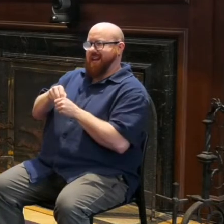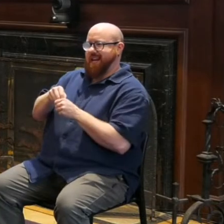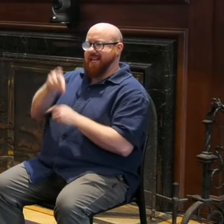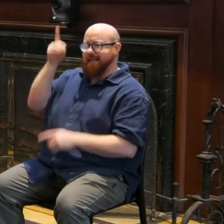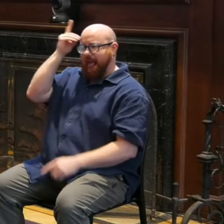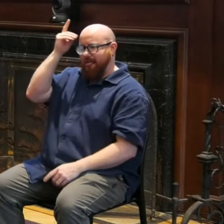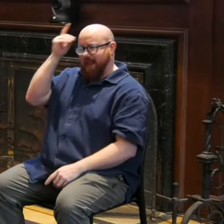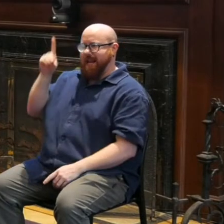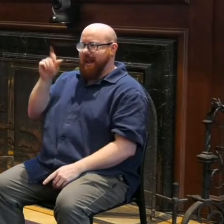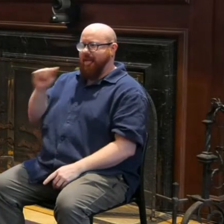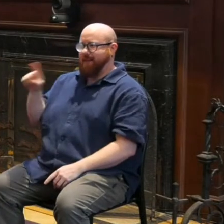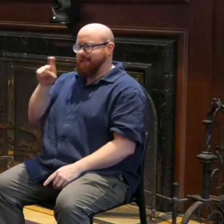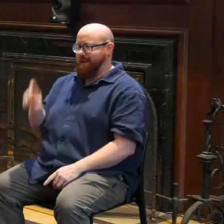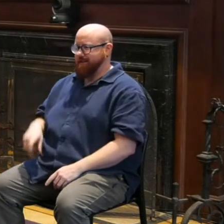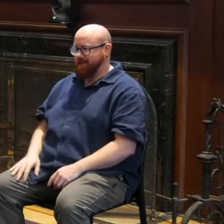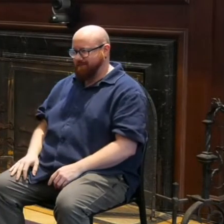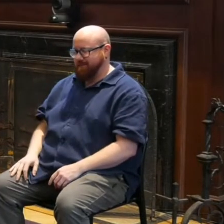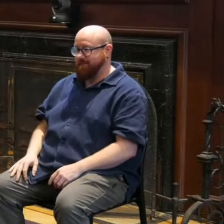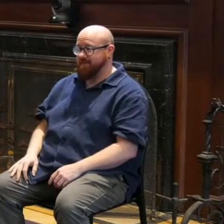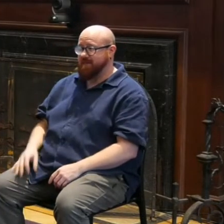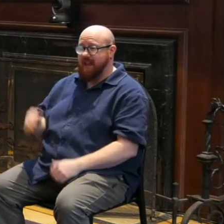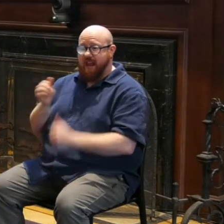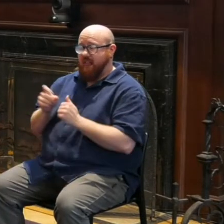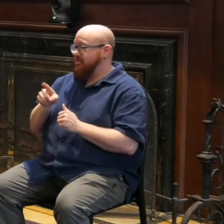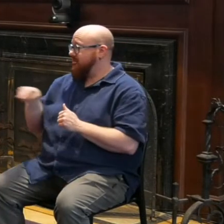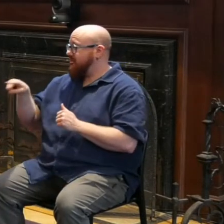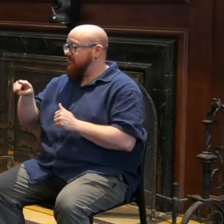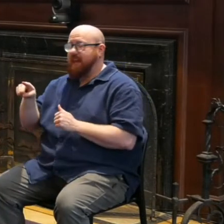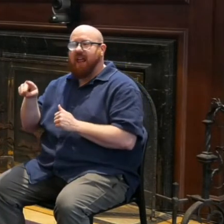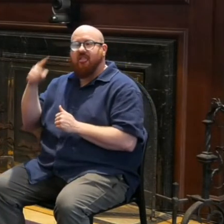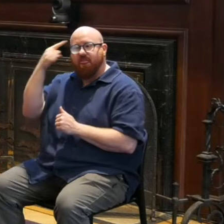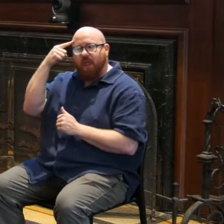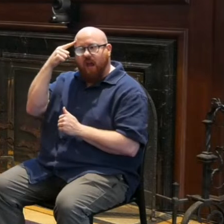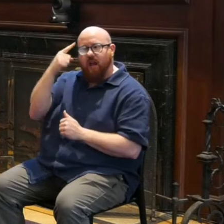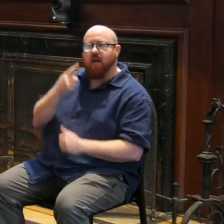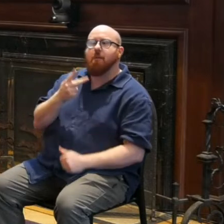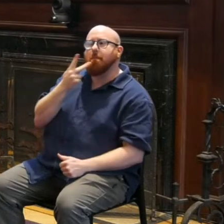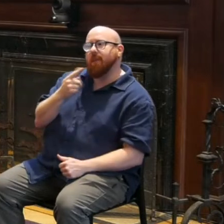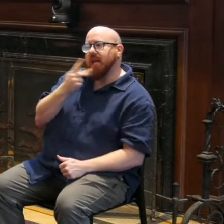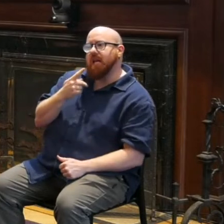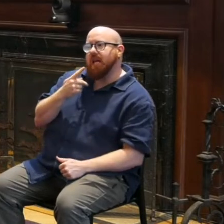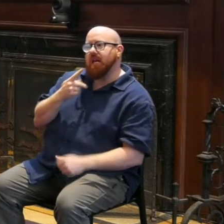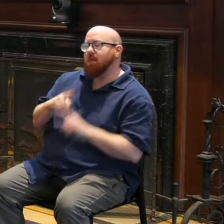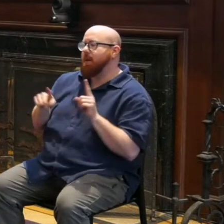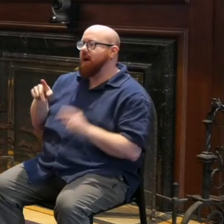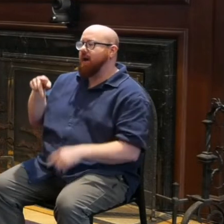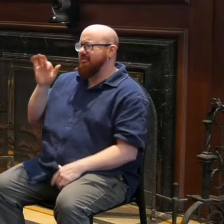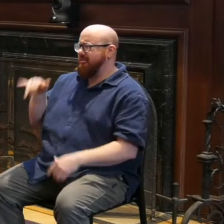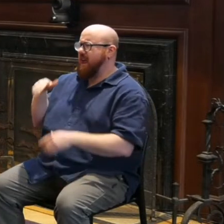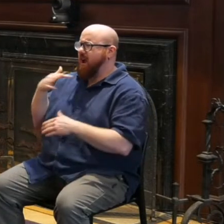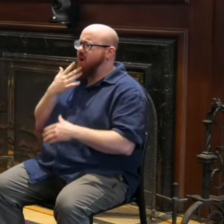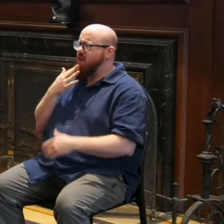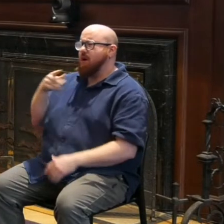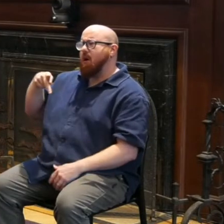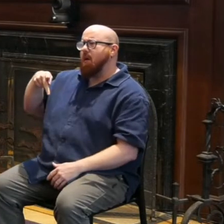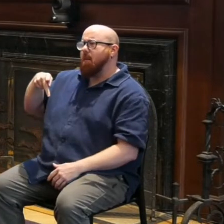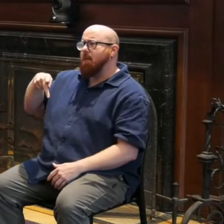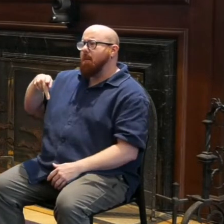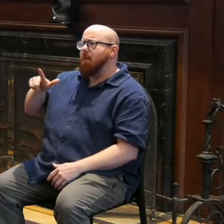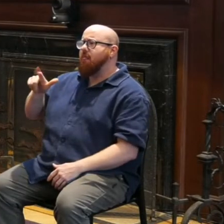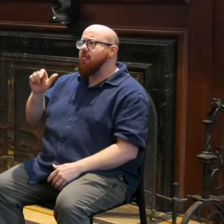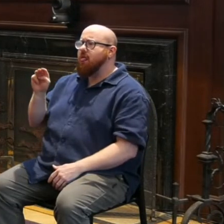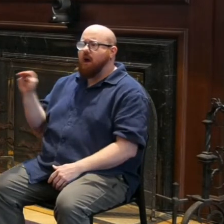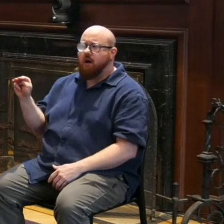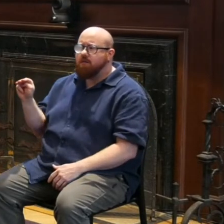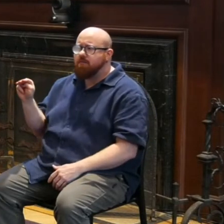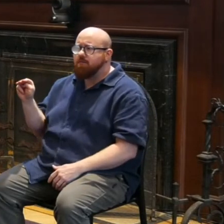Everyone else said pink. Plum, its sad ending, dies on our lips like a requiem, while